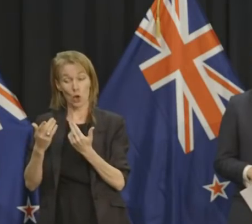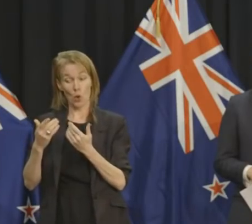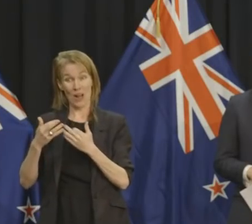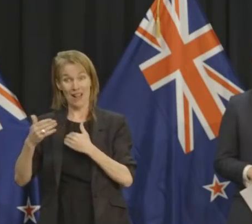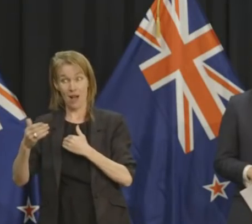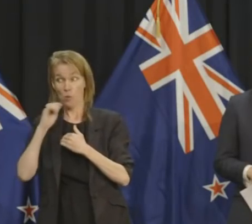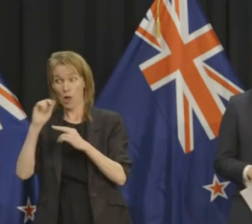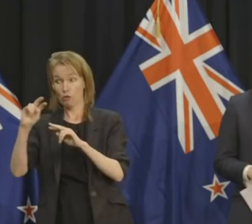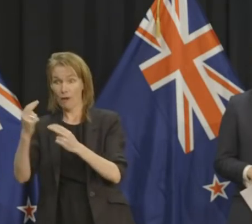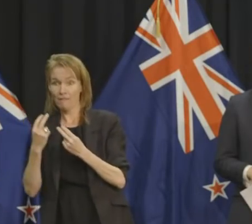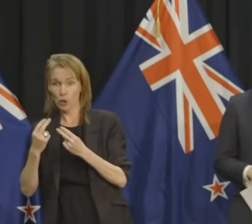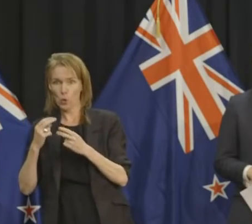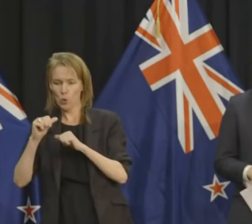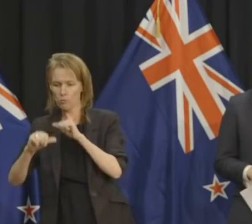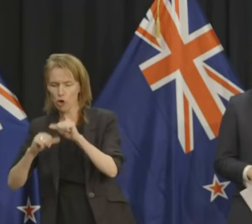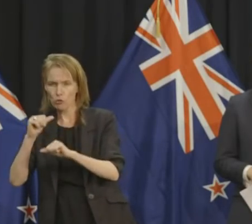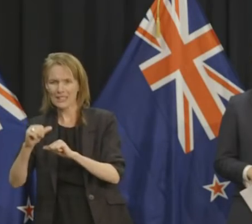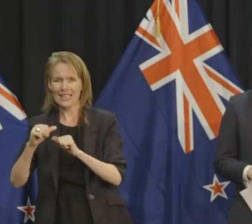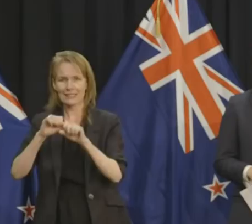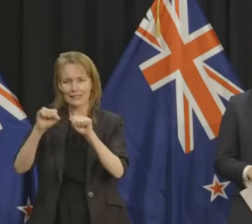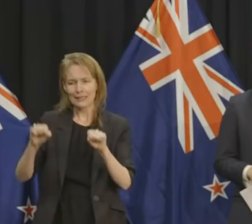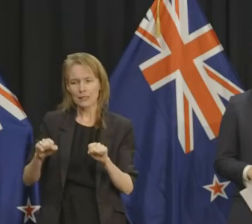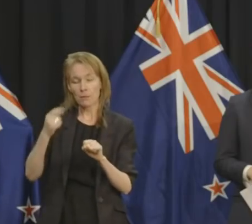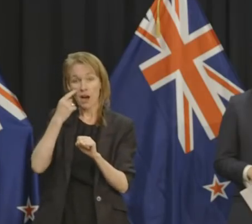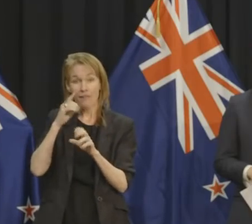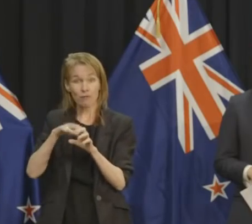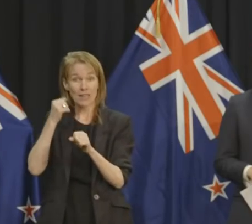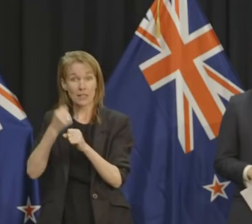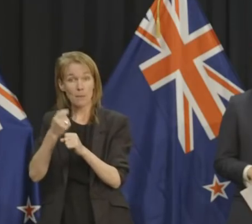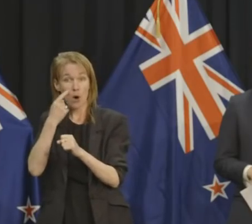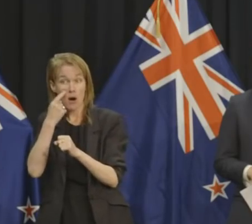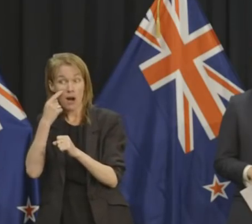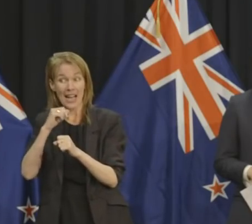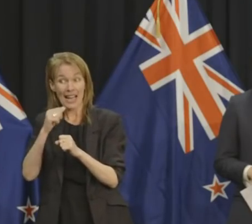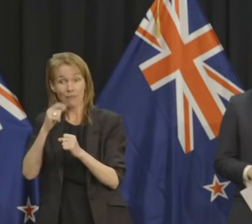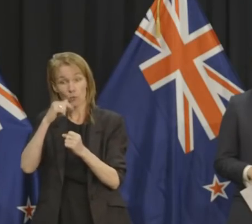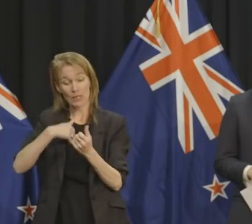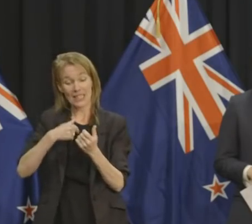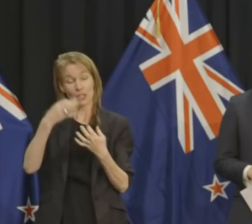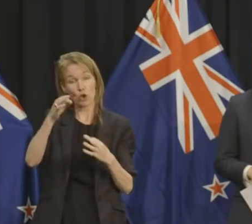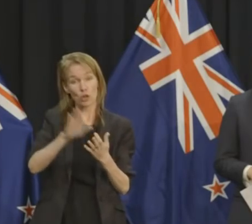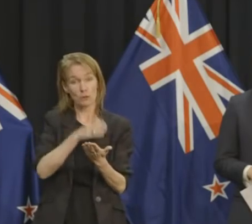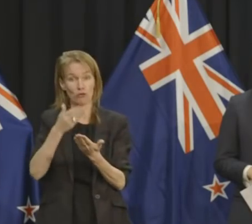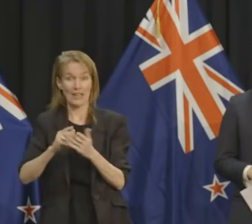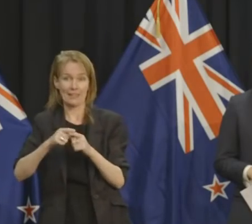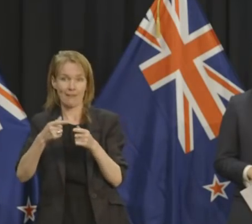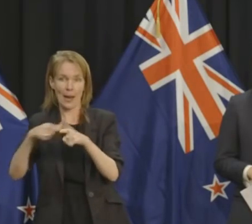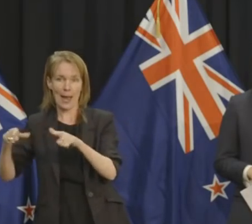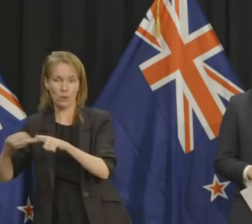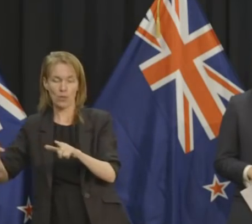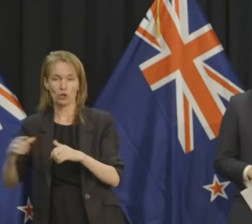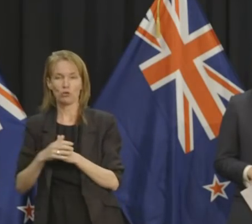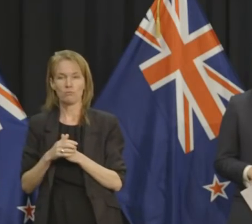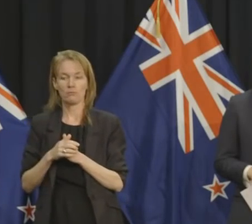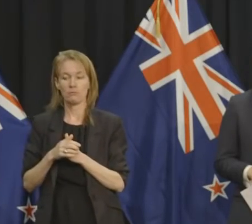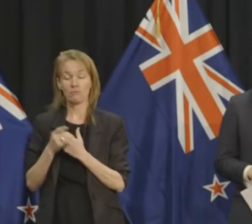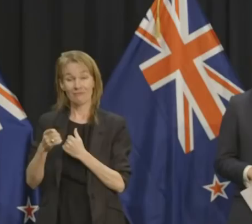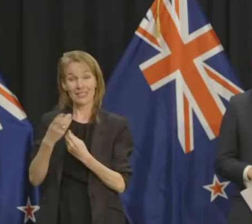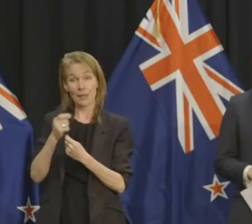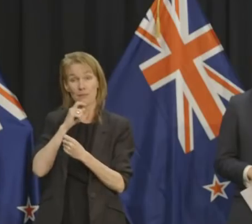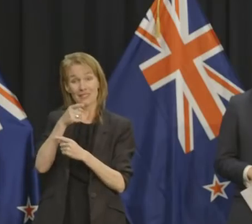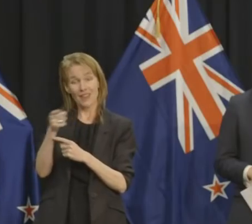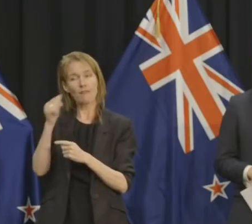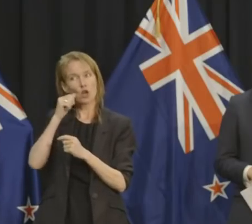in written documents and whether or not there's more staff needed. We do have language support staff on site, and we'll just continue to make those improvements as we go